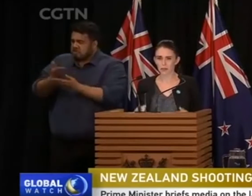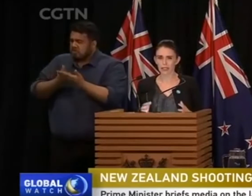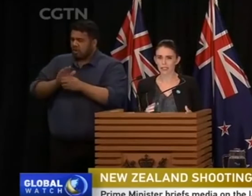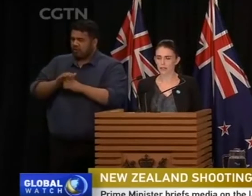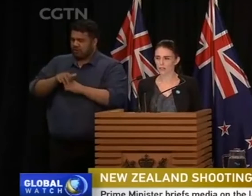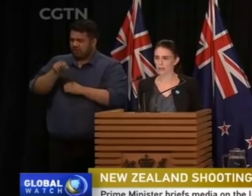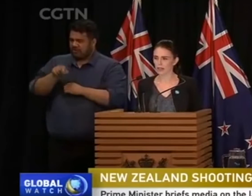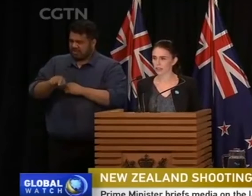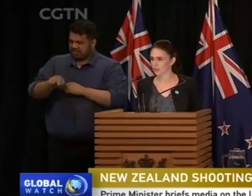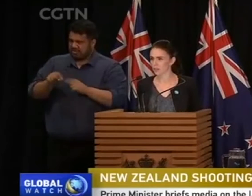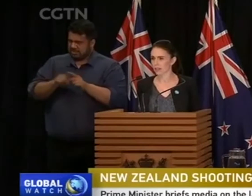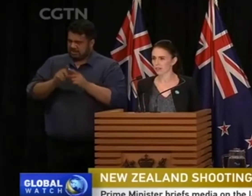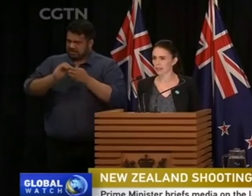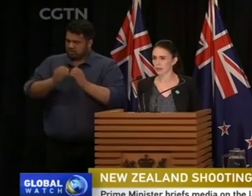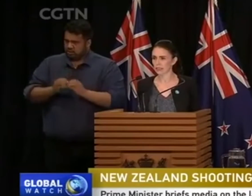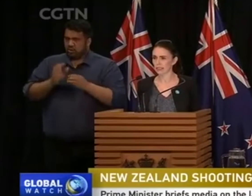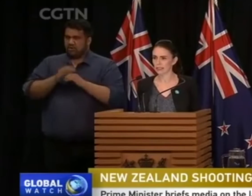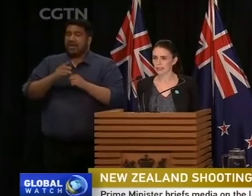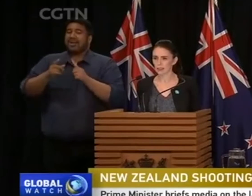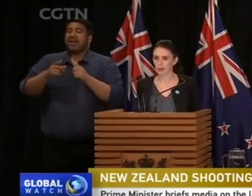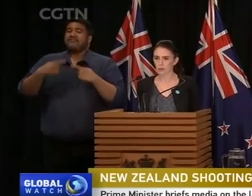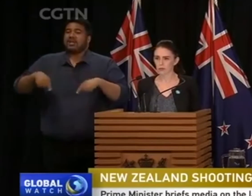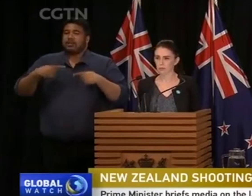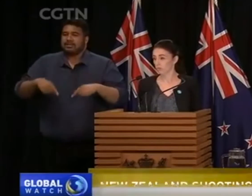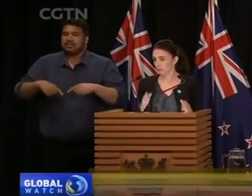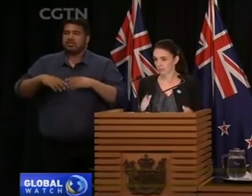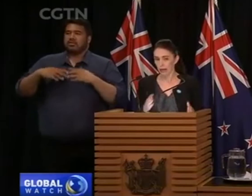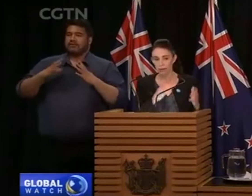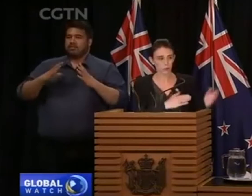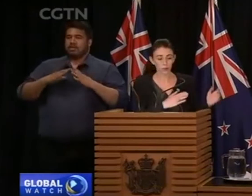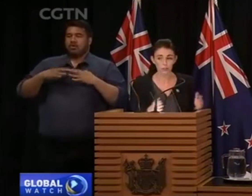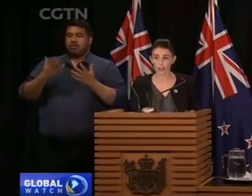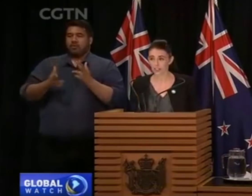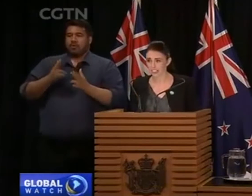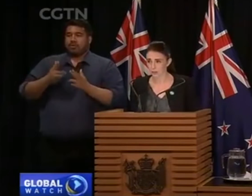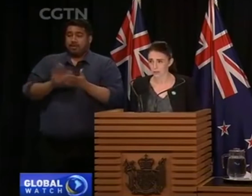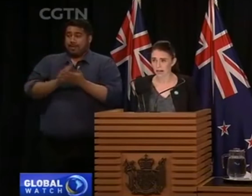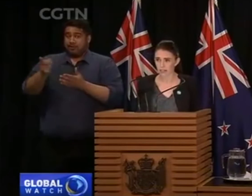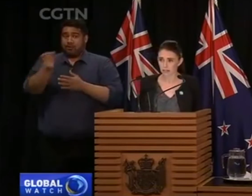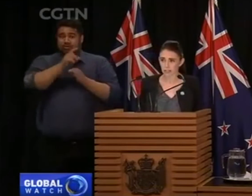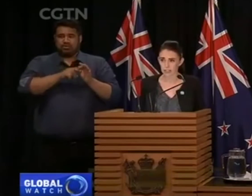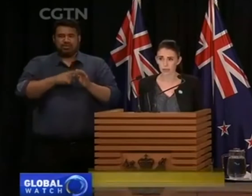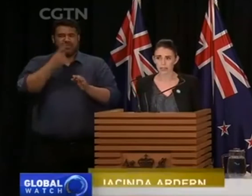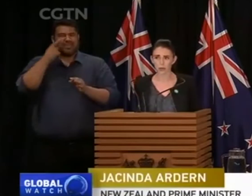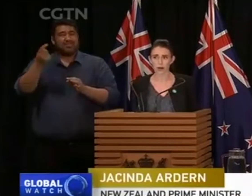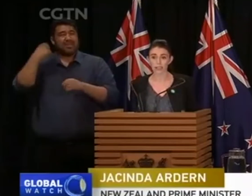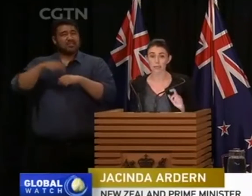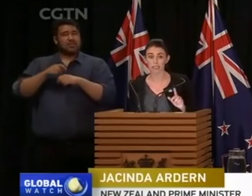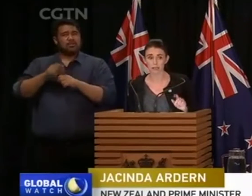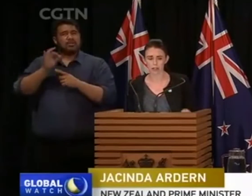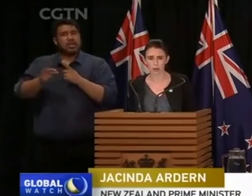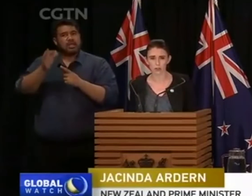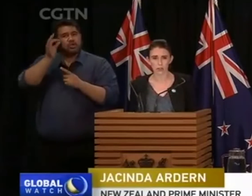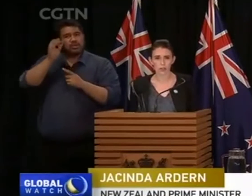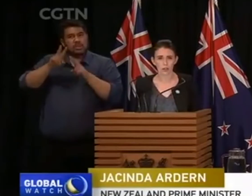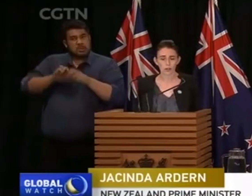canvassed between ourselves around issues around availability. So I'm not happy to put the question, but I don't think that was part of the Select Committee inquiring, to the